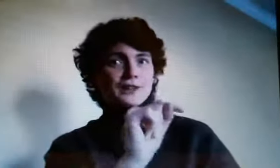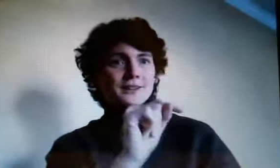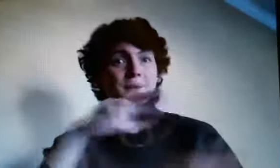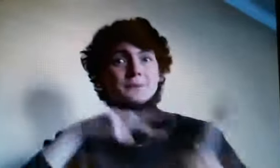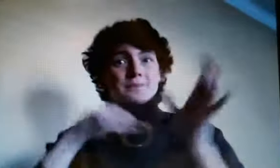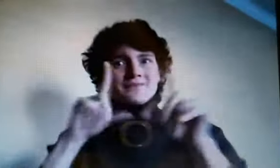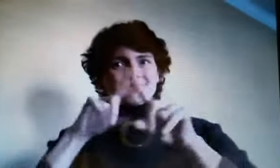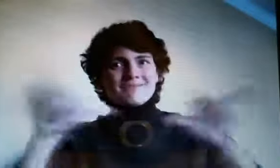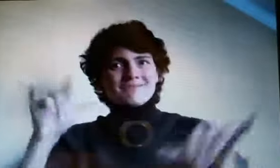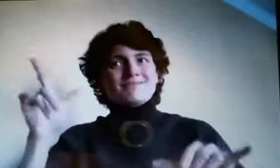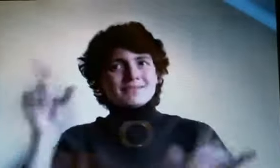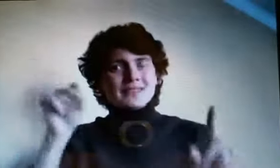decide